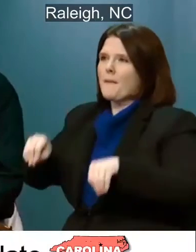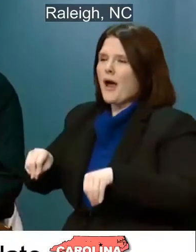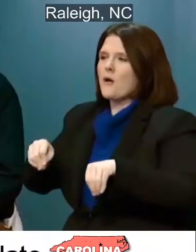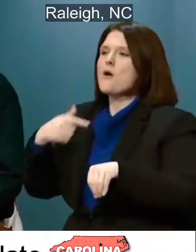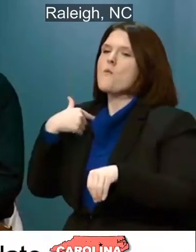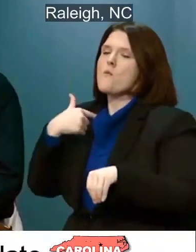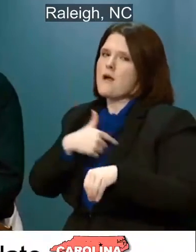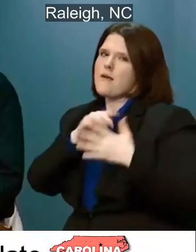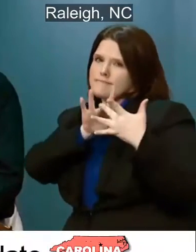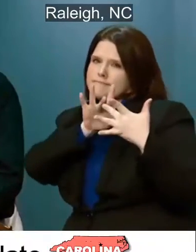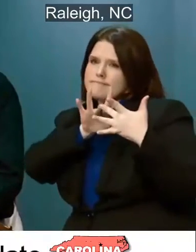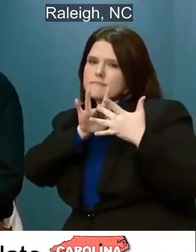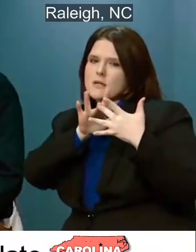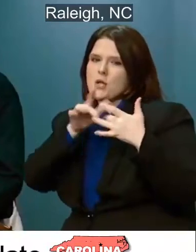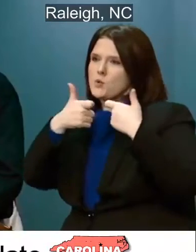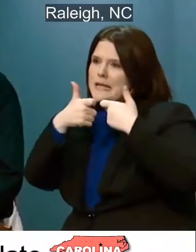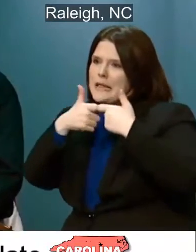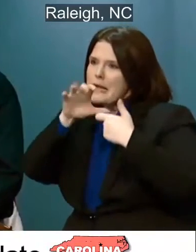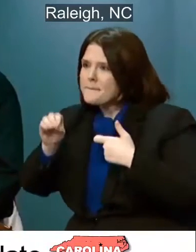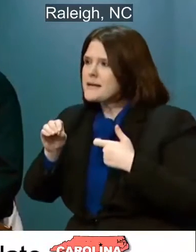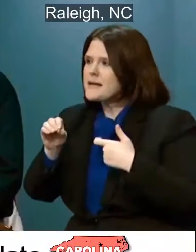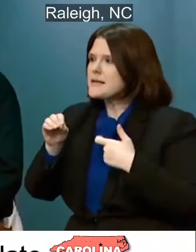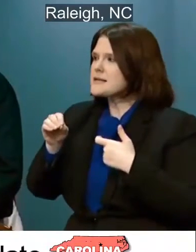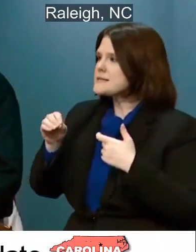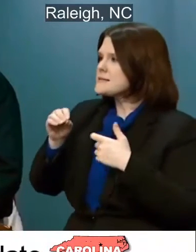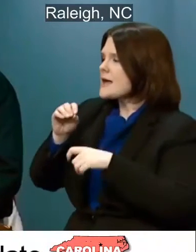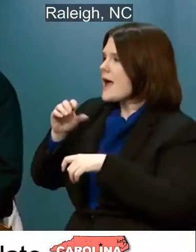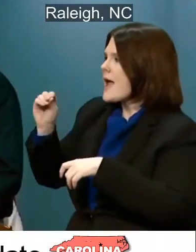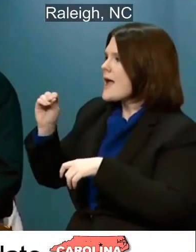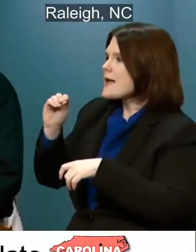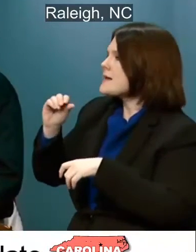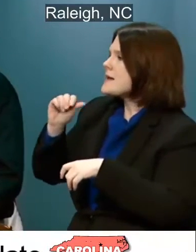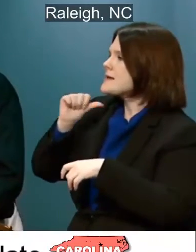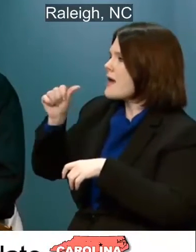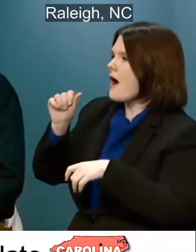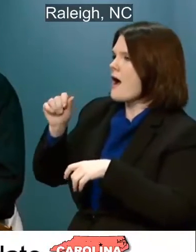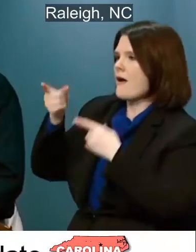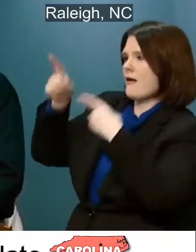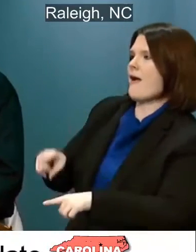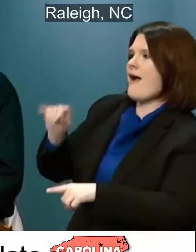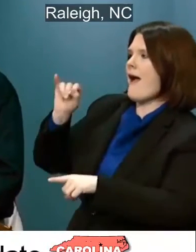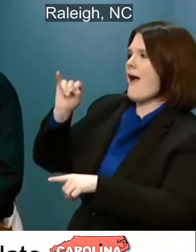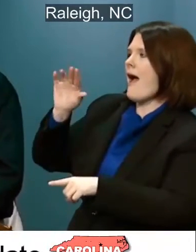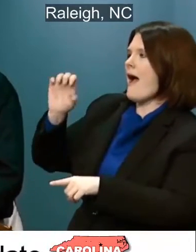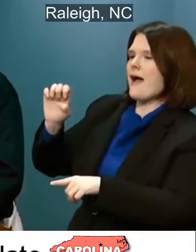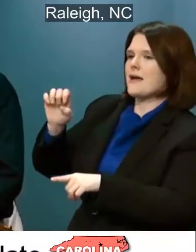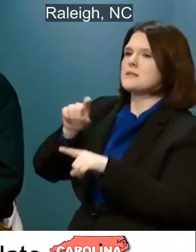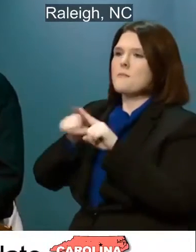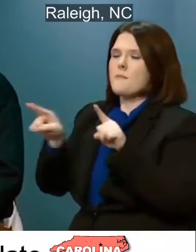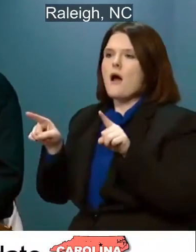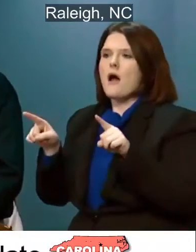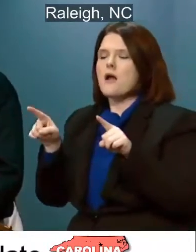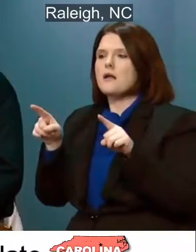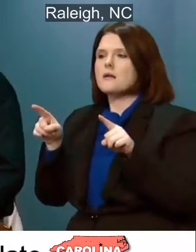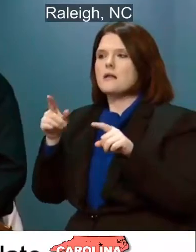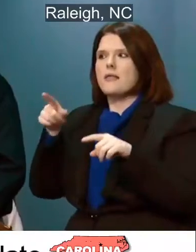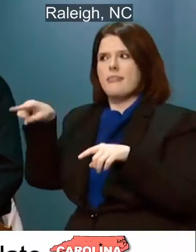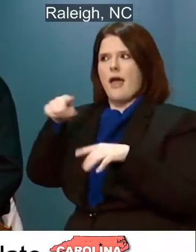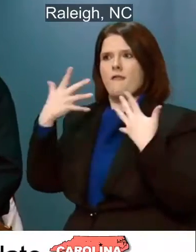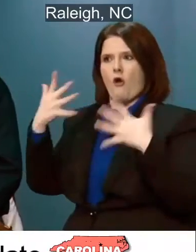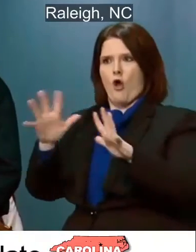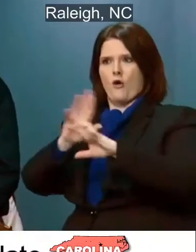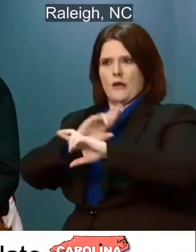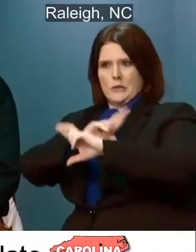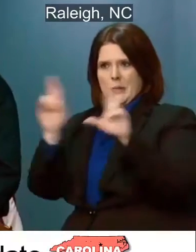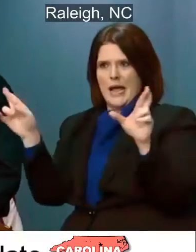close contact with the utilities, and because this is not an ice event, hopefully there will not be many of them, but they are on the ready and they're